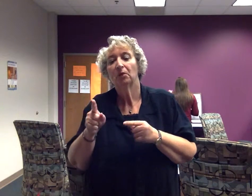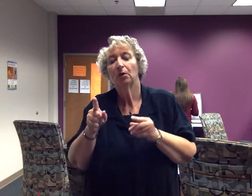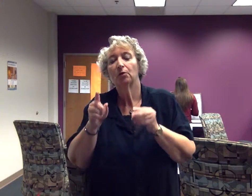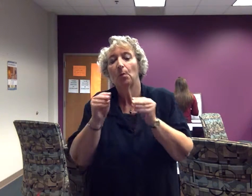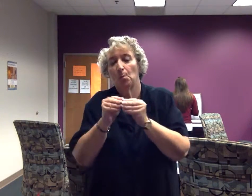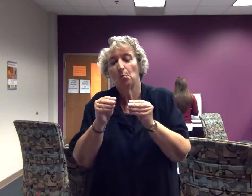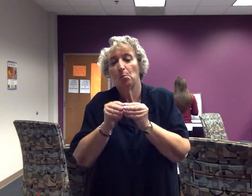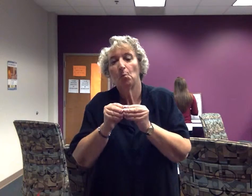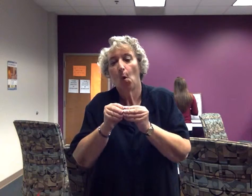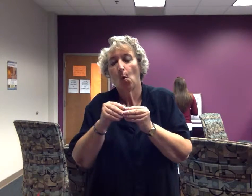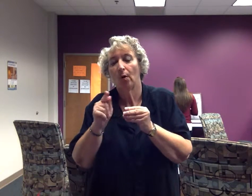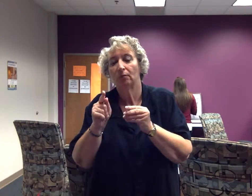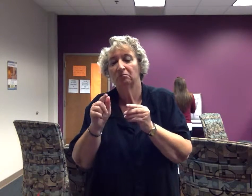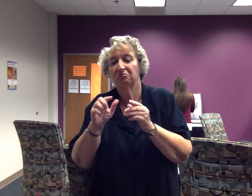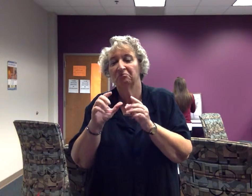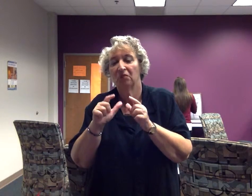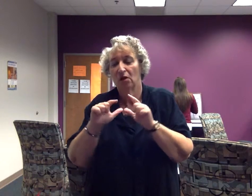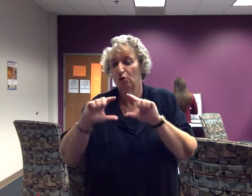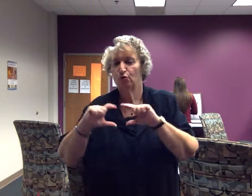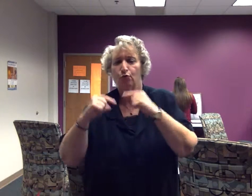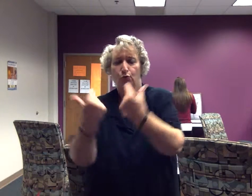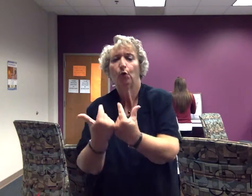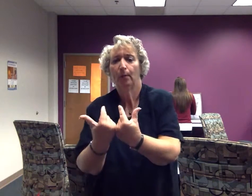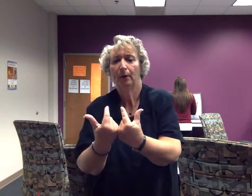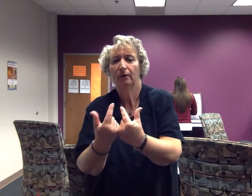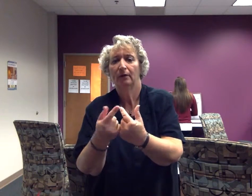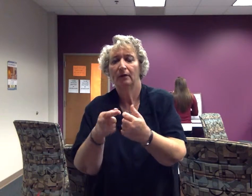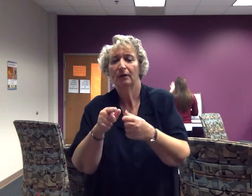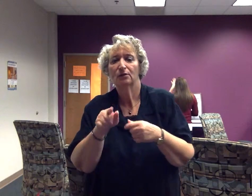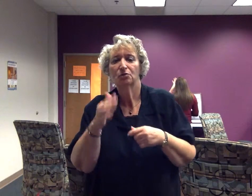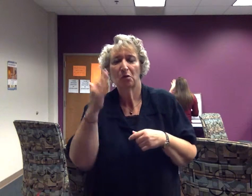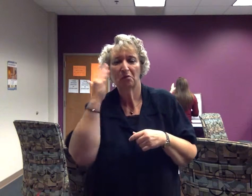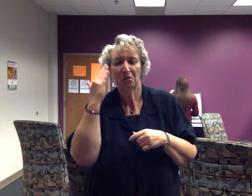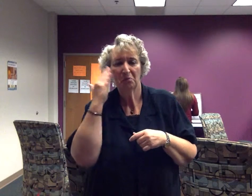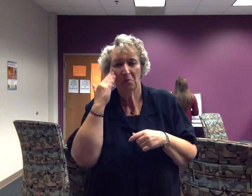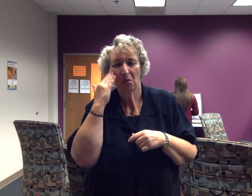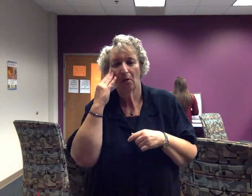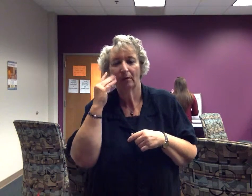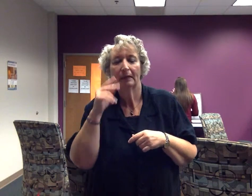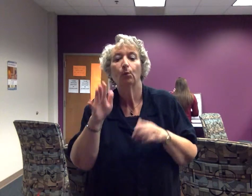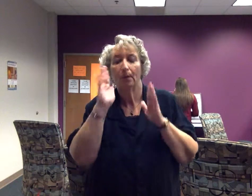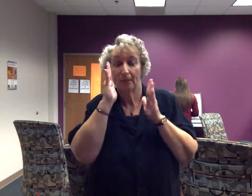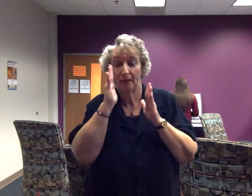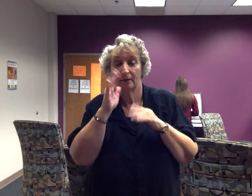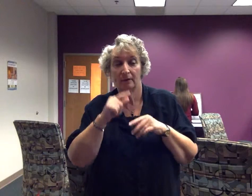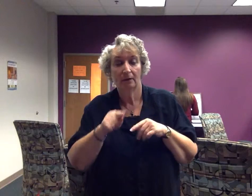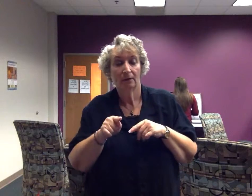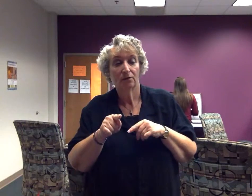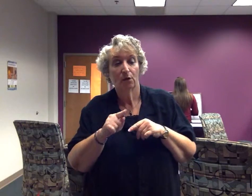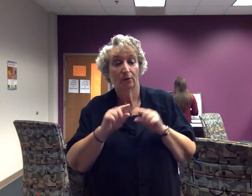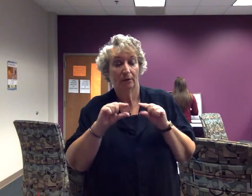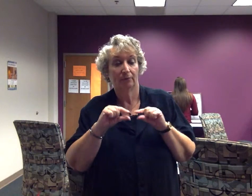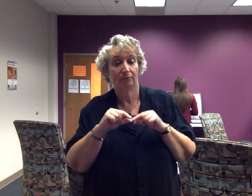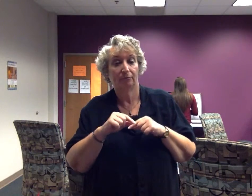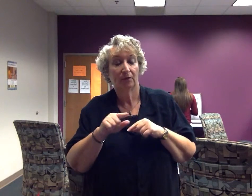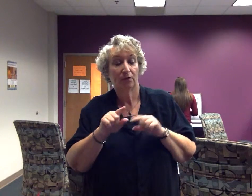money. They can research. They know the issues. So when an interest group goes to a legislator and they say, we want this particular bill passed, they're